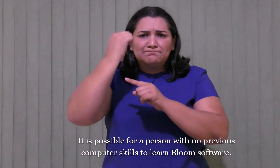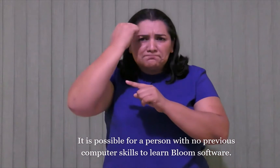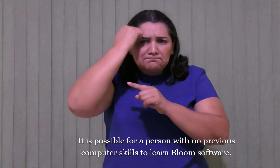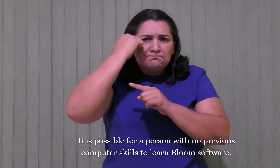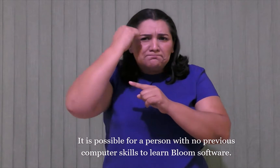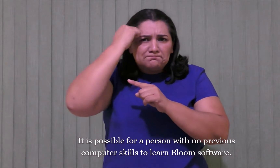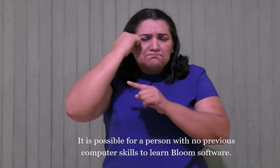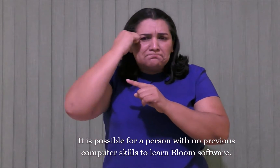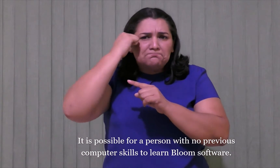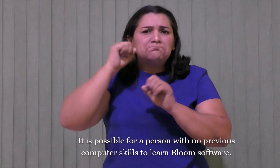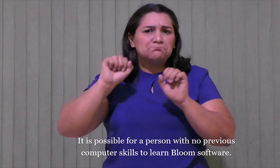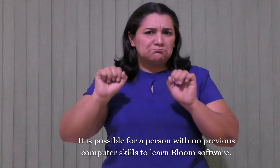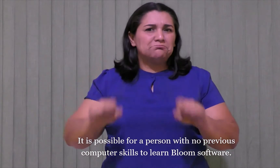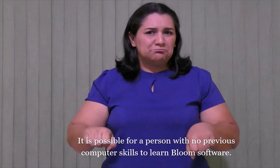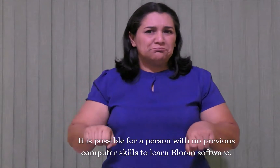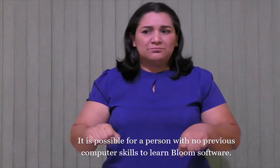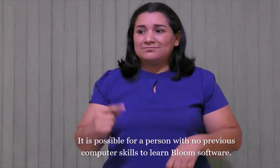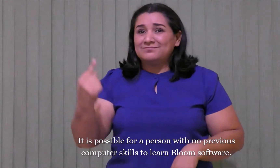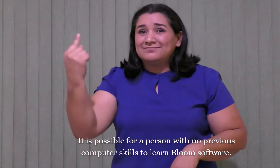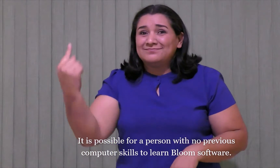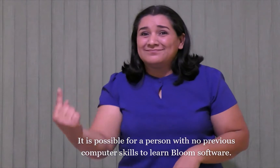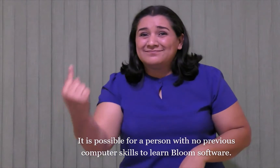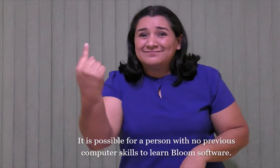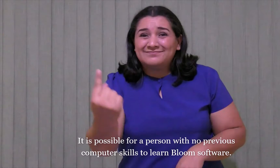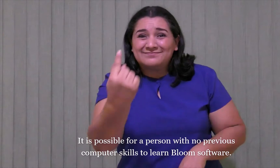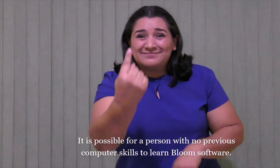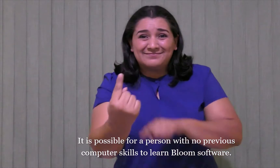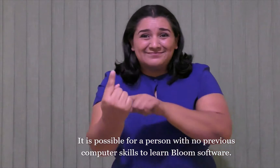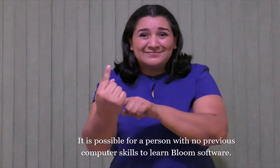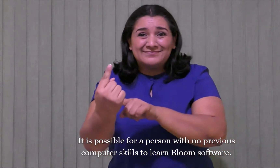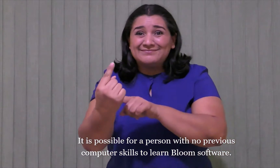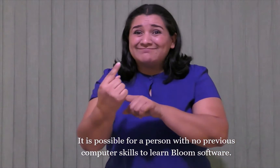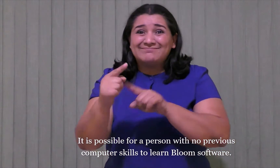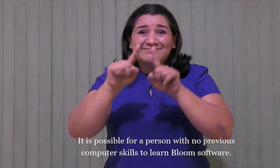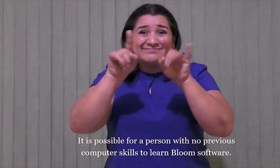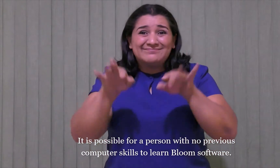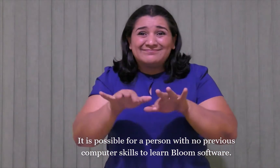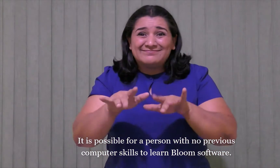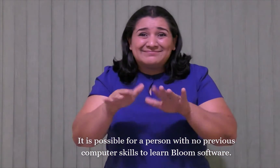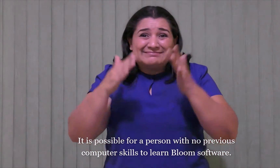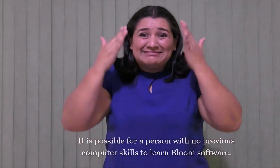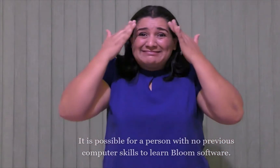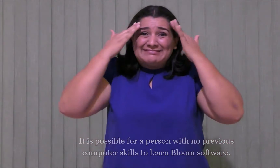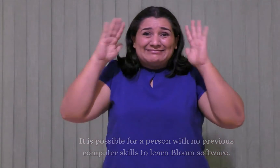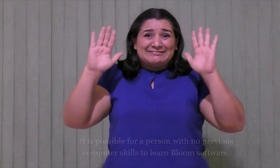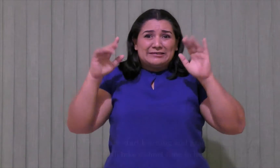It is possible for a person with no previous computer skills to learn Bloom software.